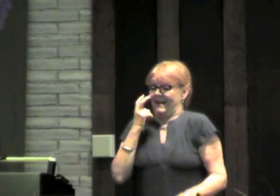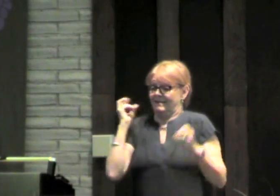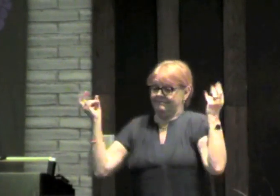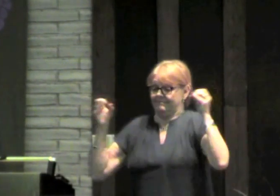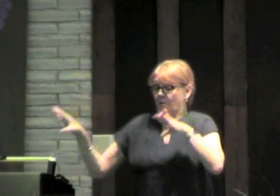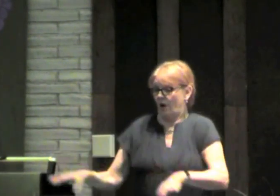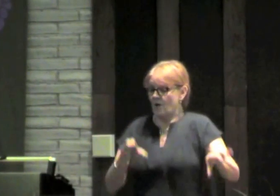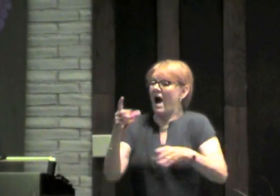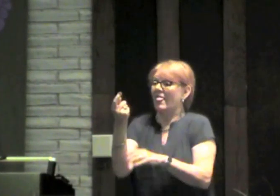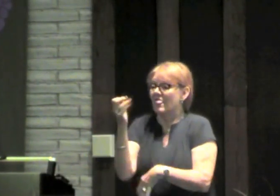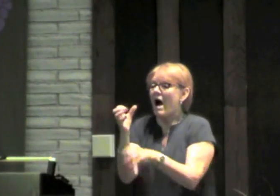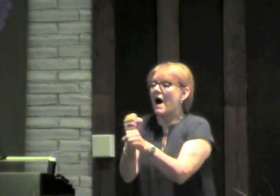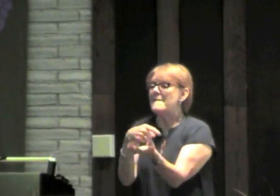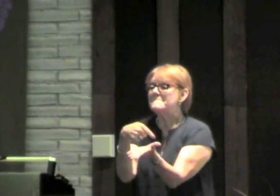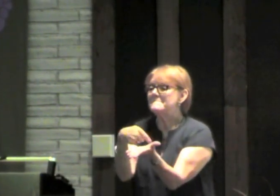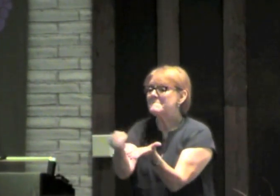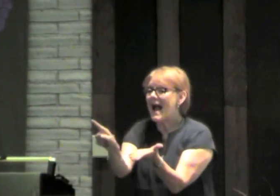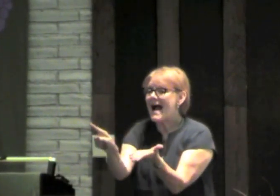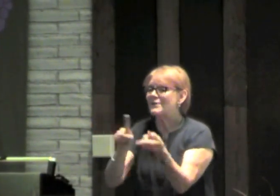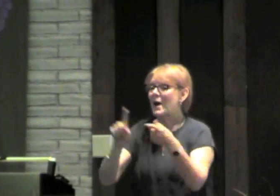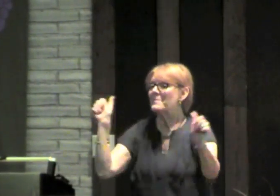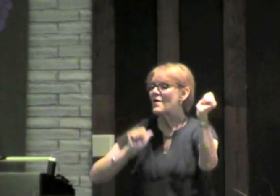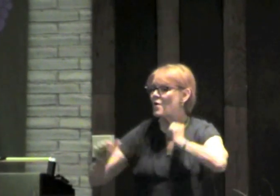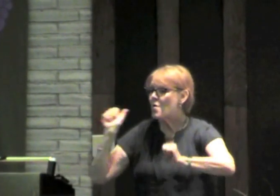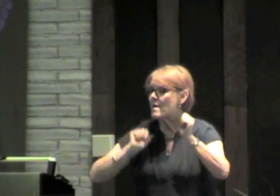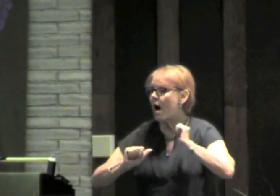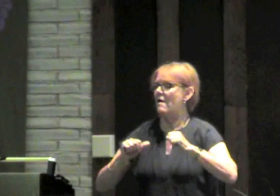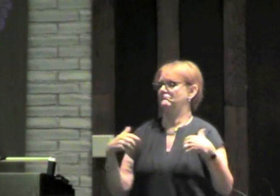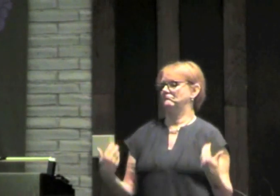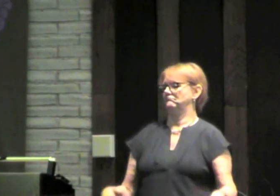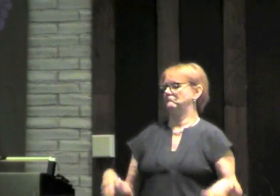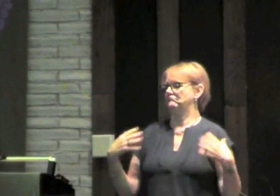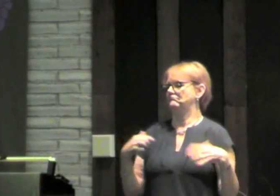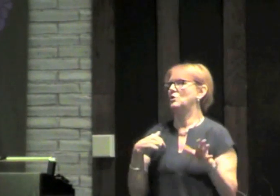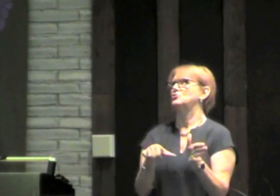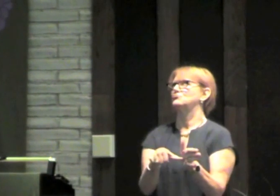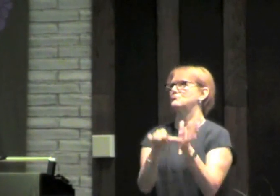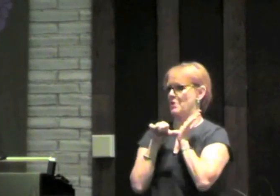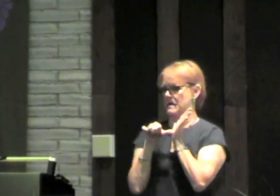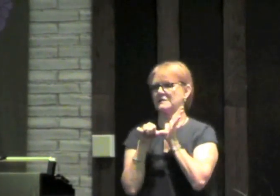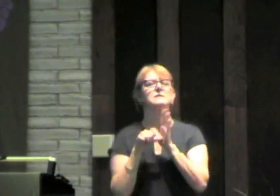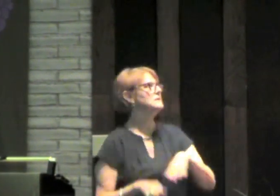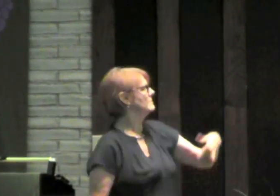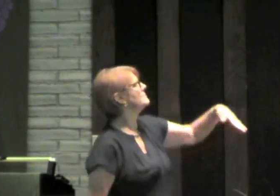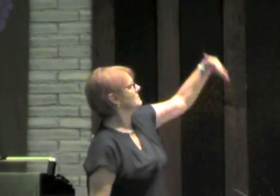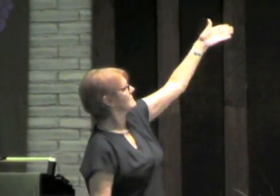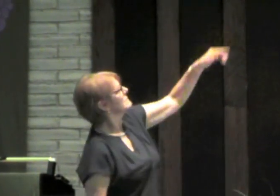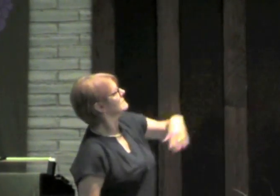they were such brilliant people. And they also were paid performers. That truly impressed me.